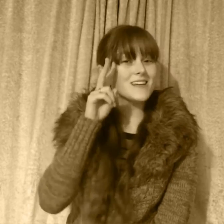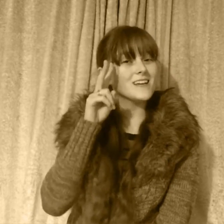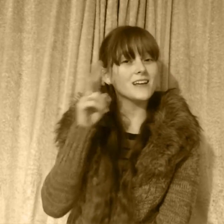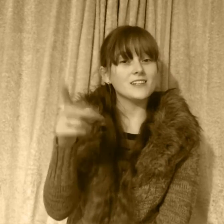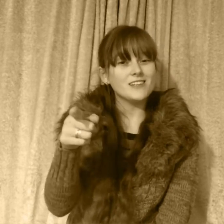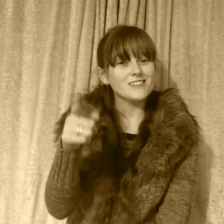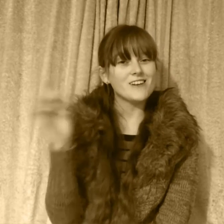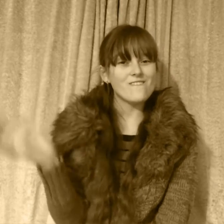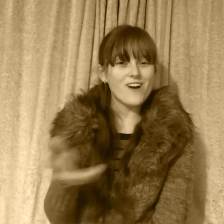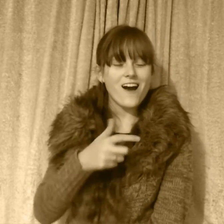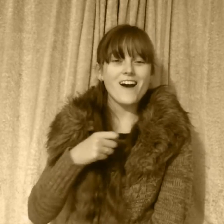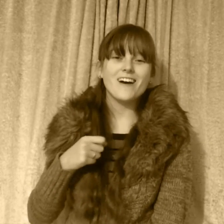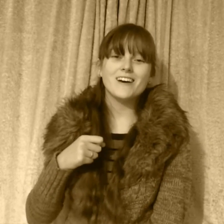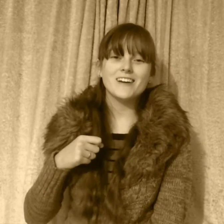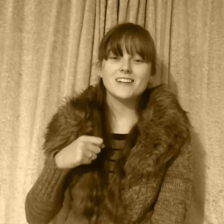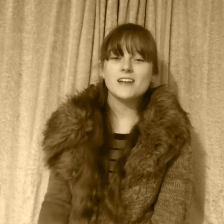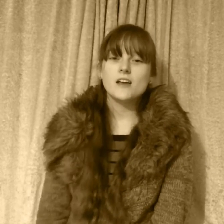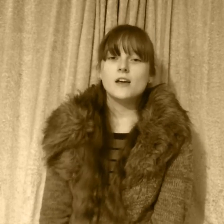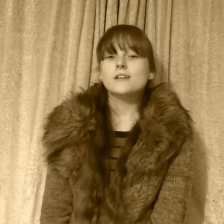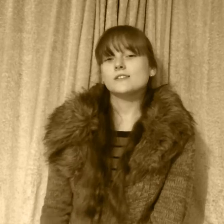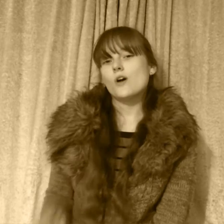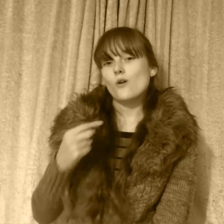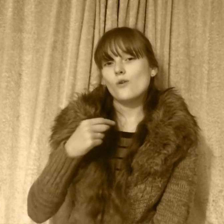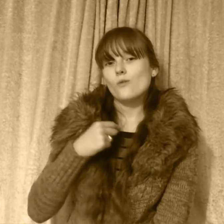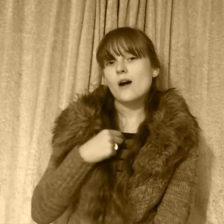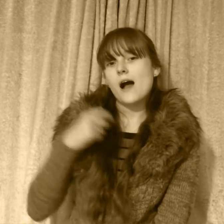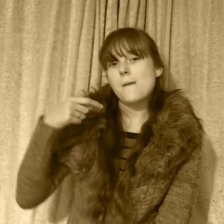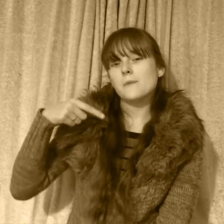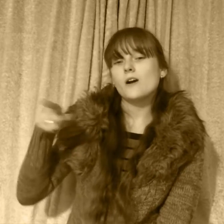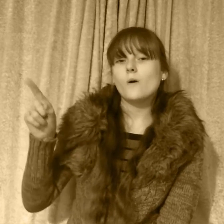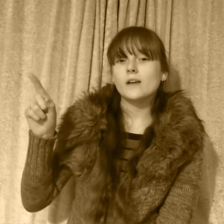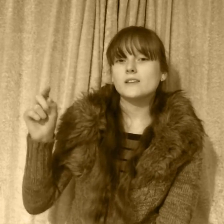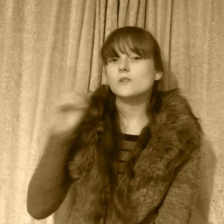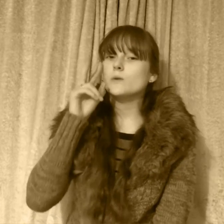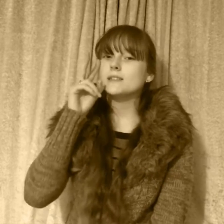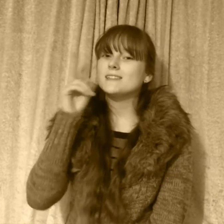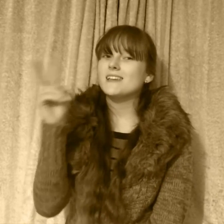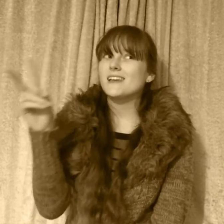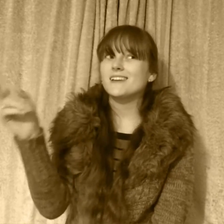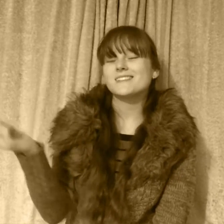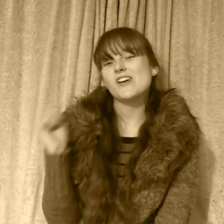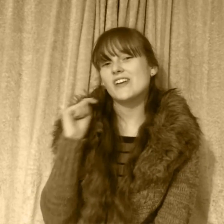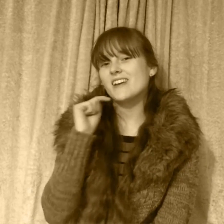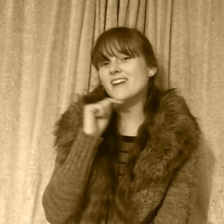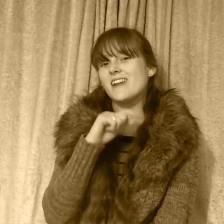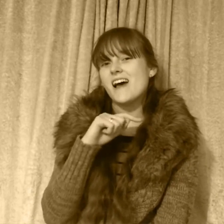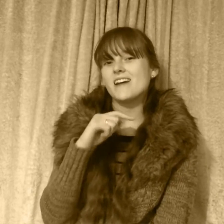seeking ye shall find So I'm going to seek a certain lad